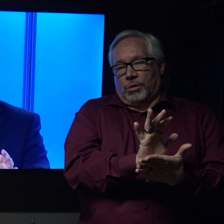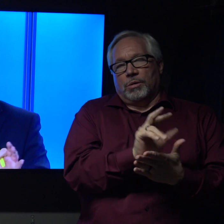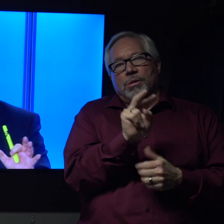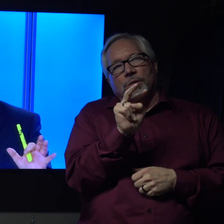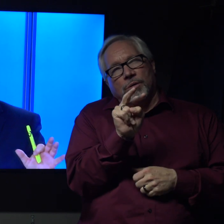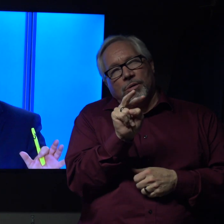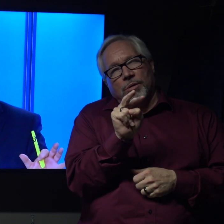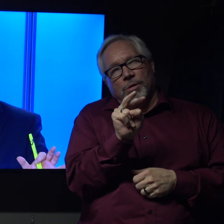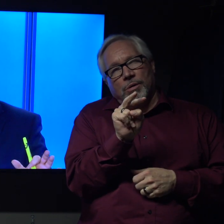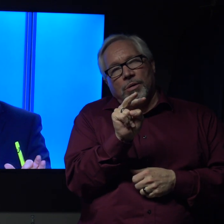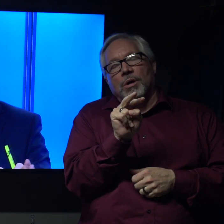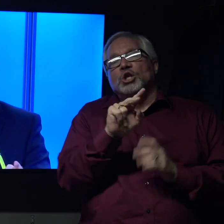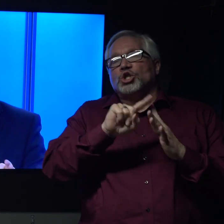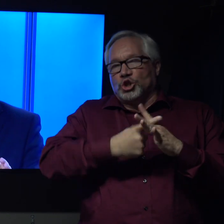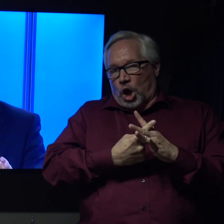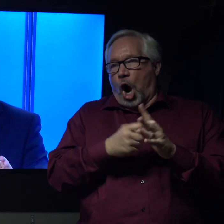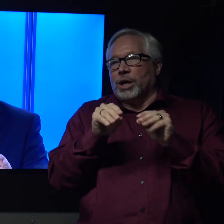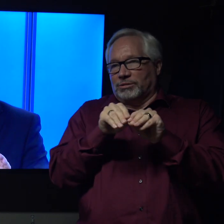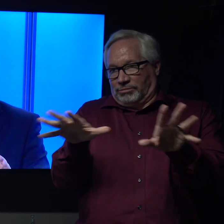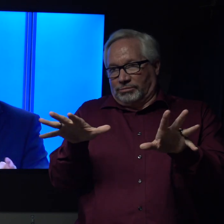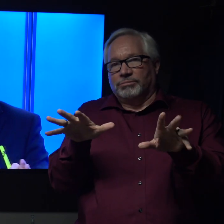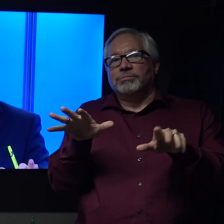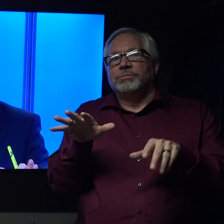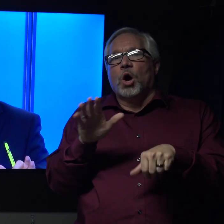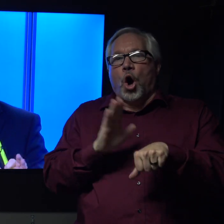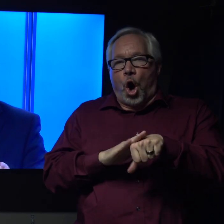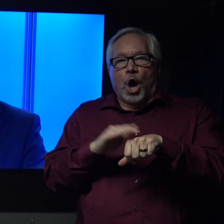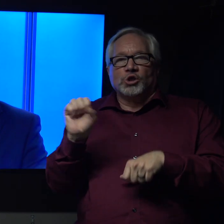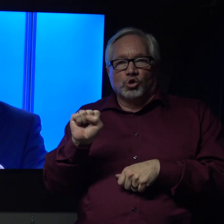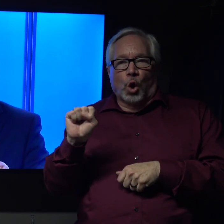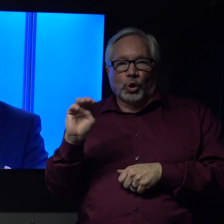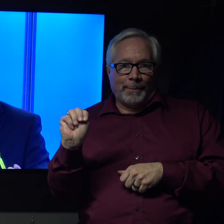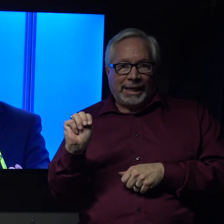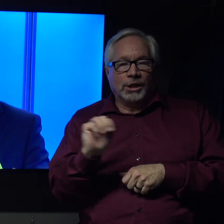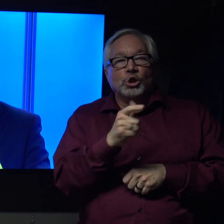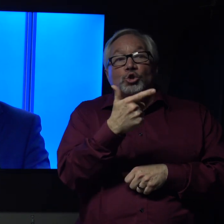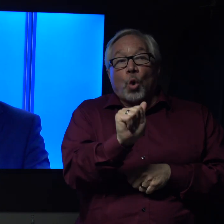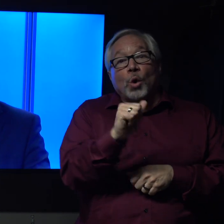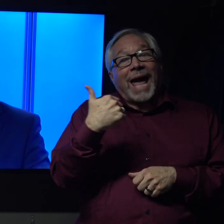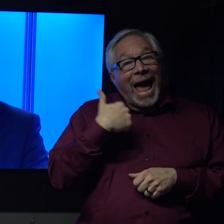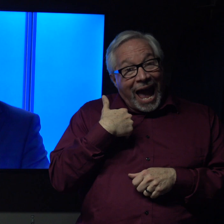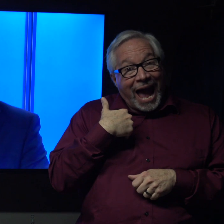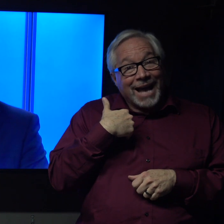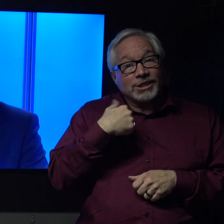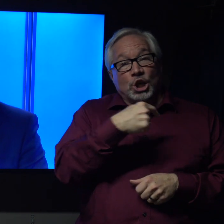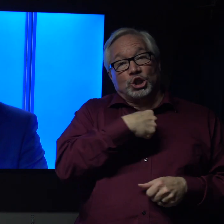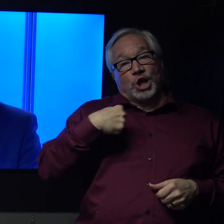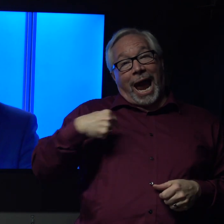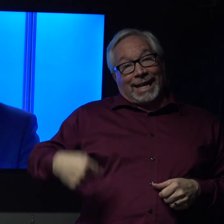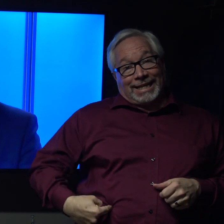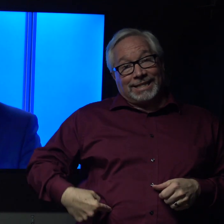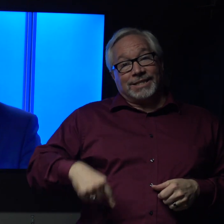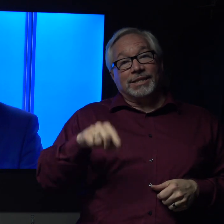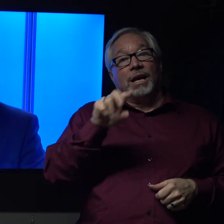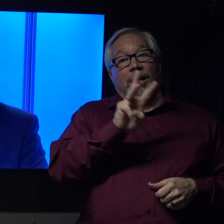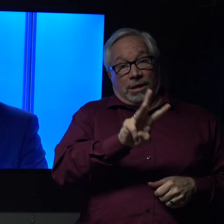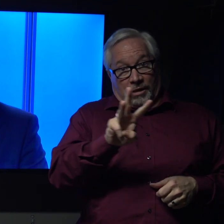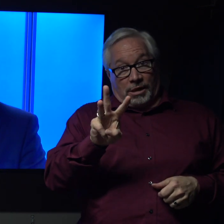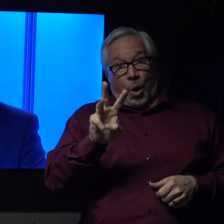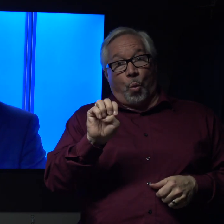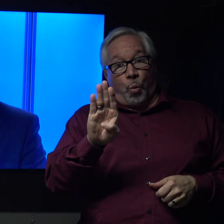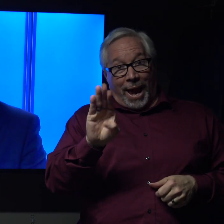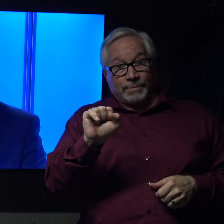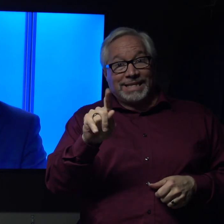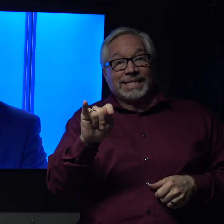It begins to circle that with social media that Georgia has a Chinese website. Georgia has a Chinese website that